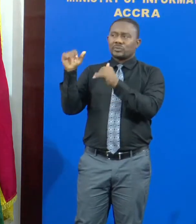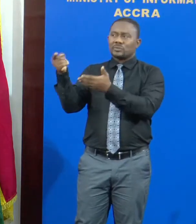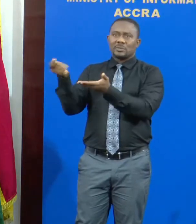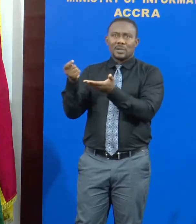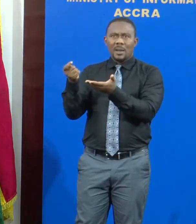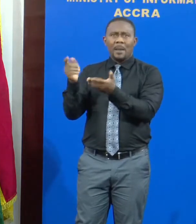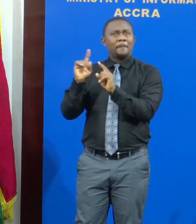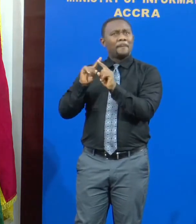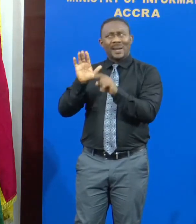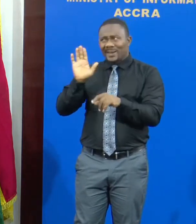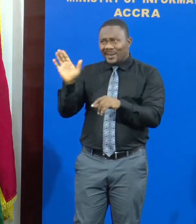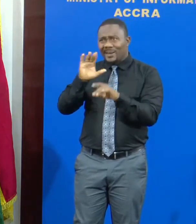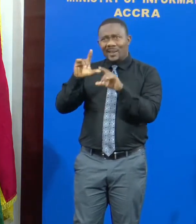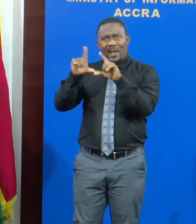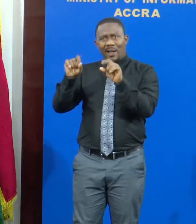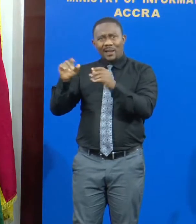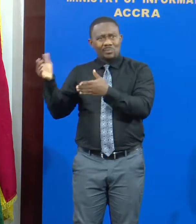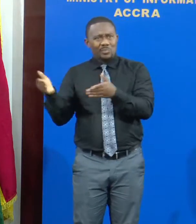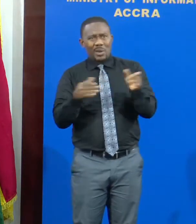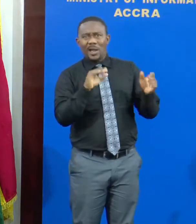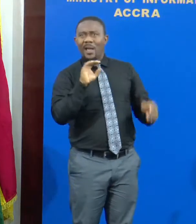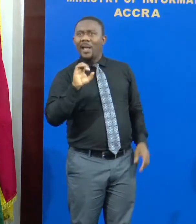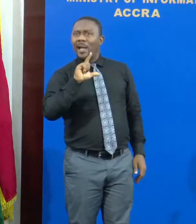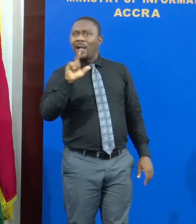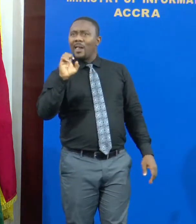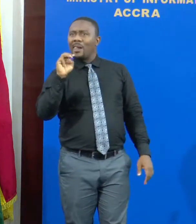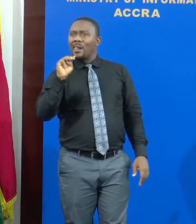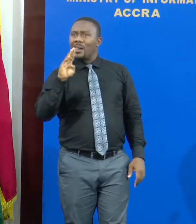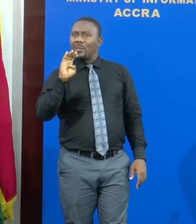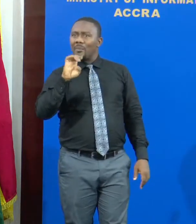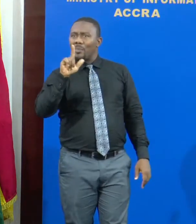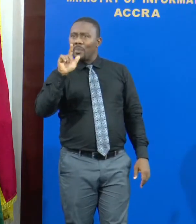the card has been sent to Elembele or Axim,